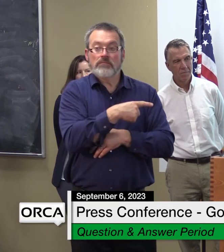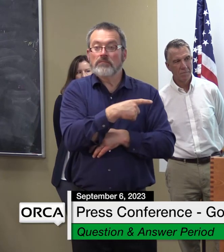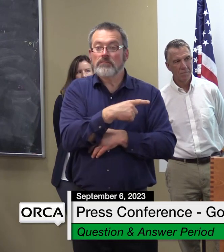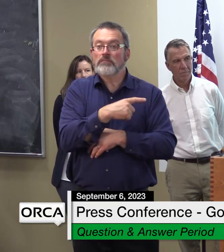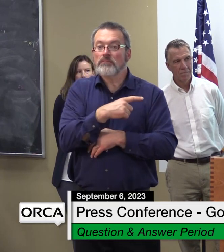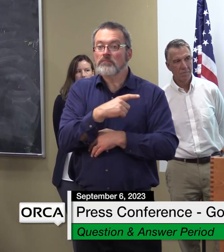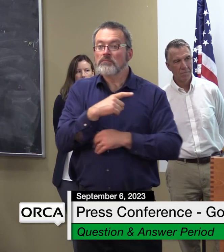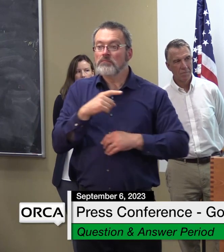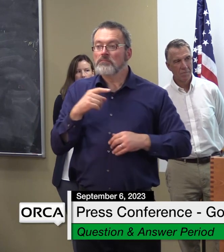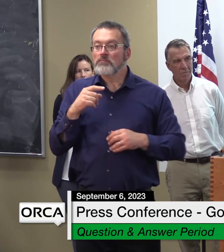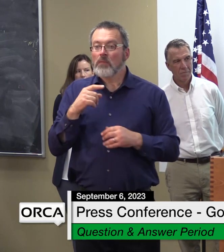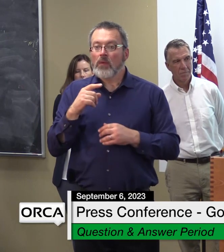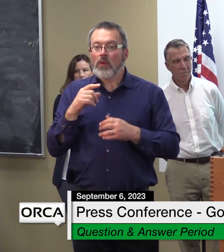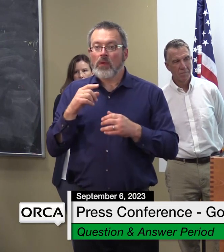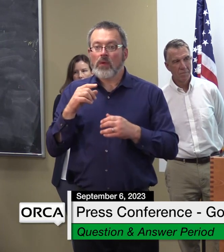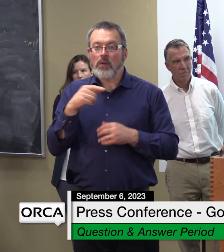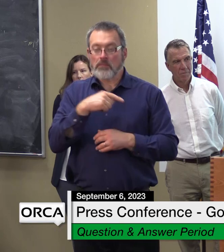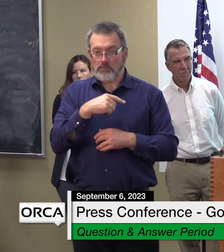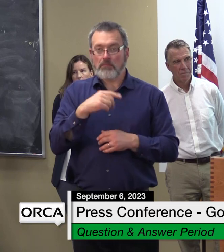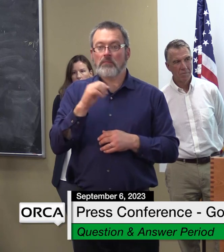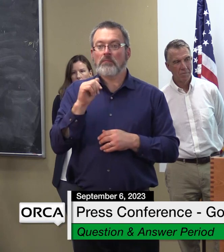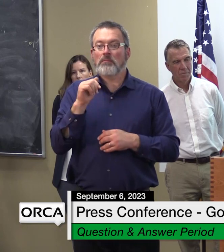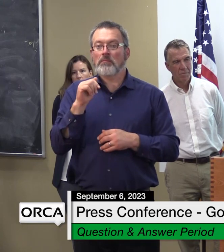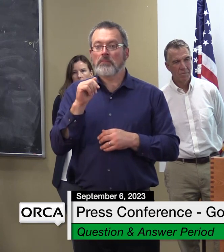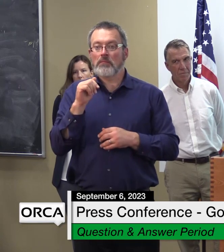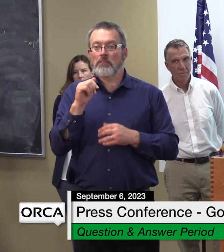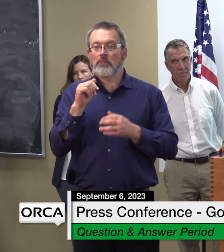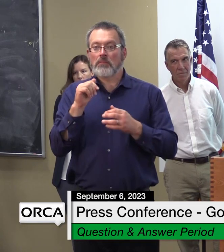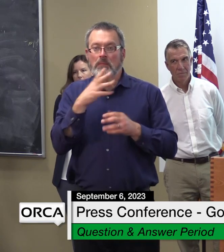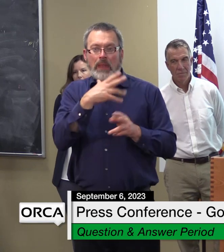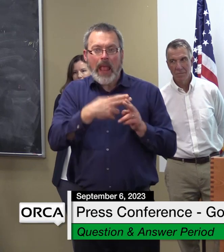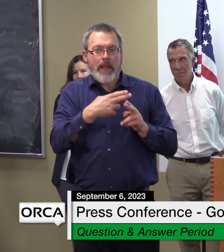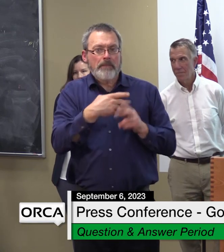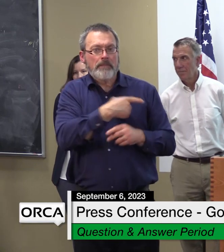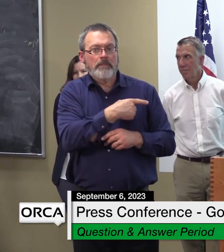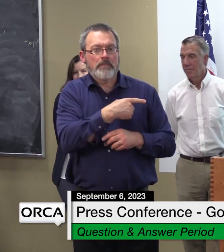Alicia, and Webb is Webb.